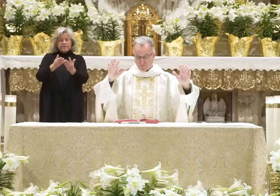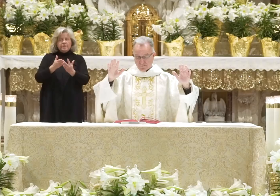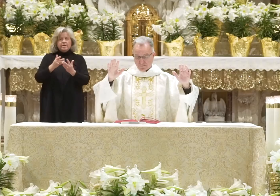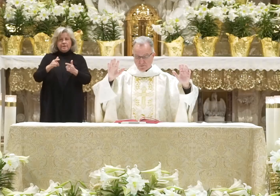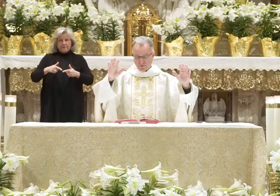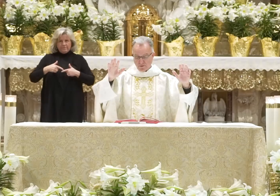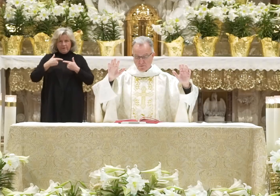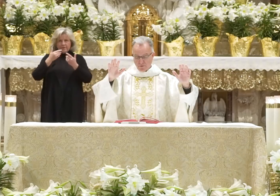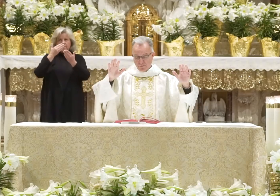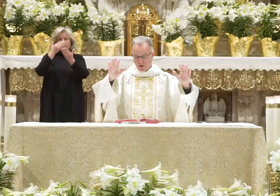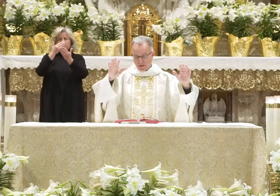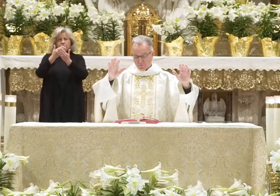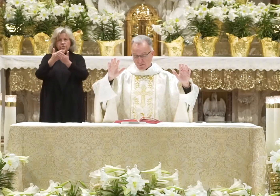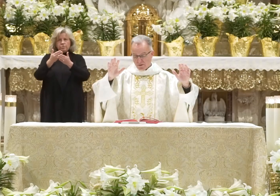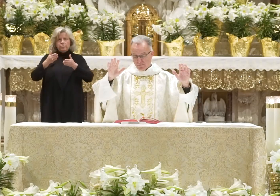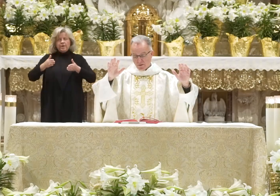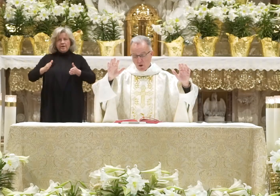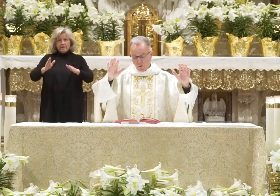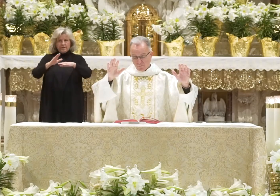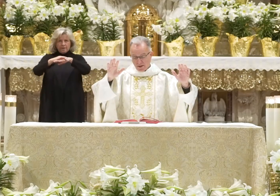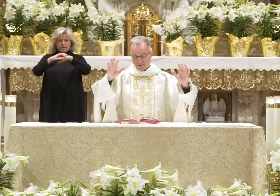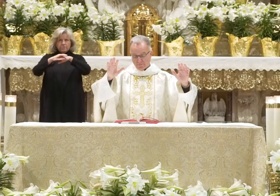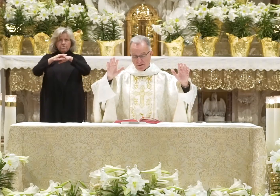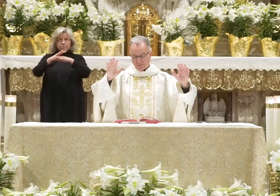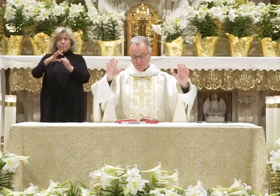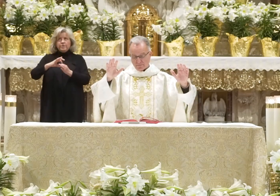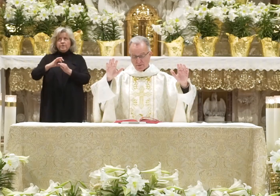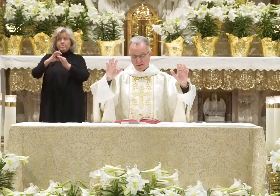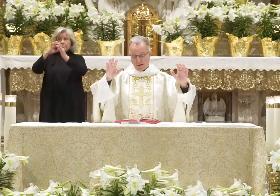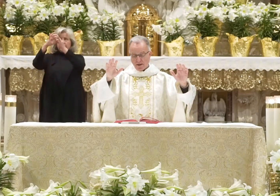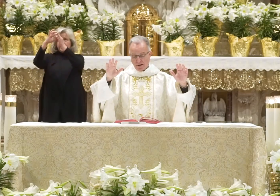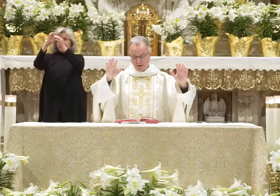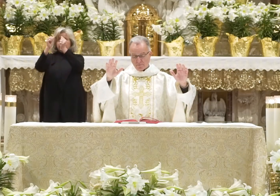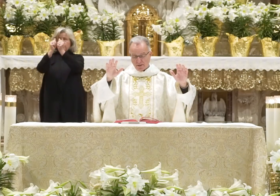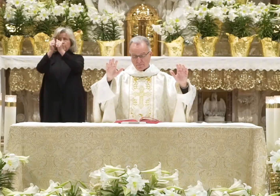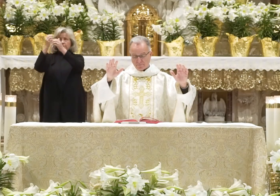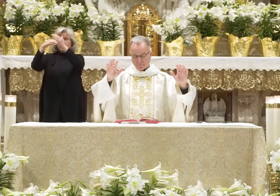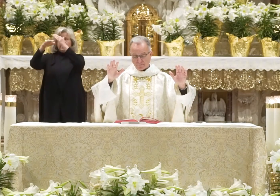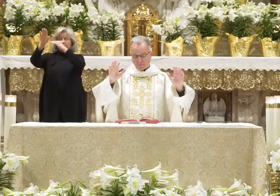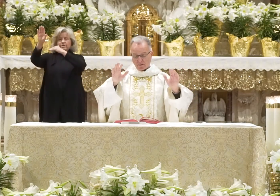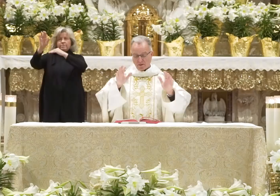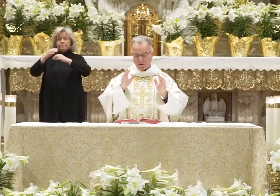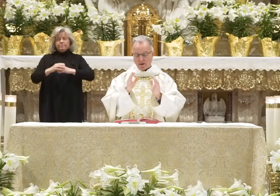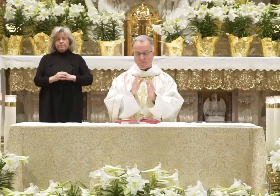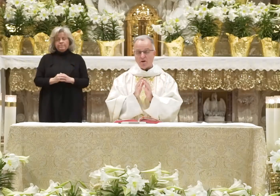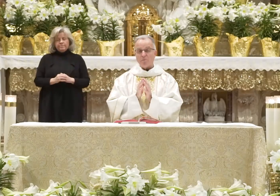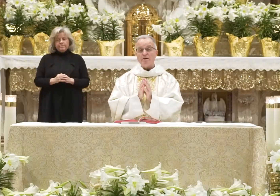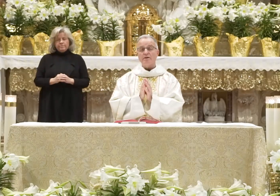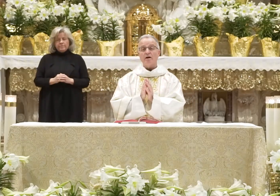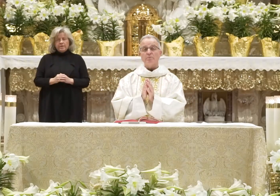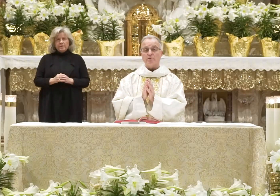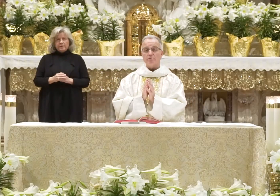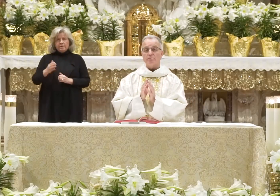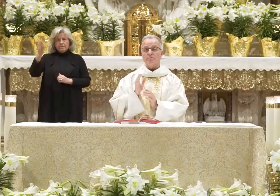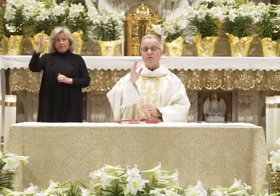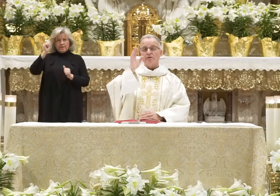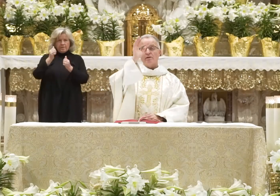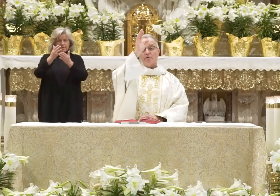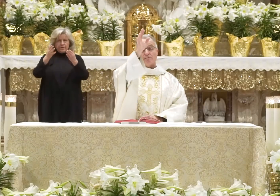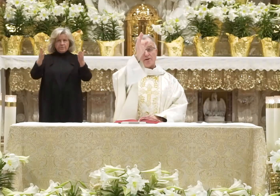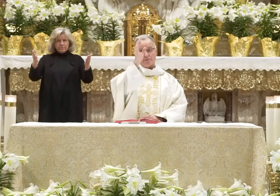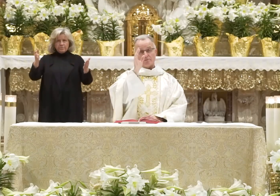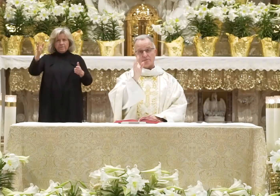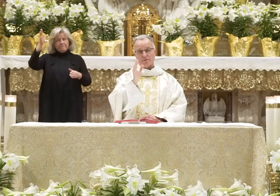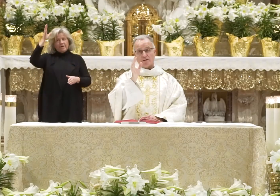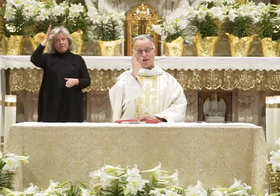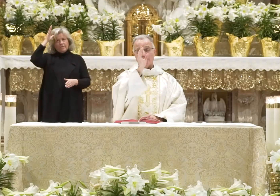this earth, be united with him in the homeland of heaven. Amen. And may Almighty God bless you,